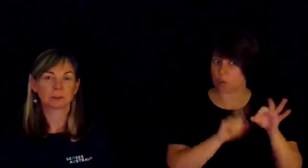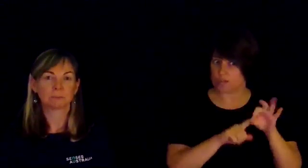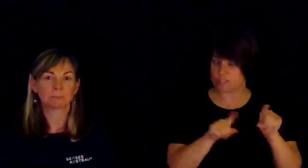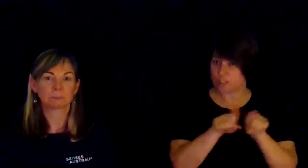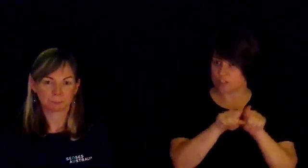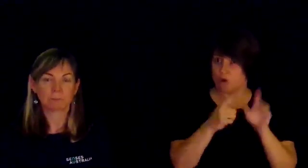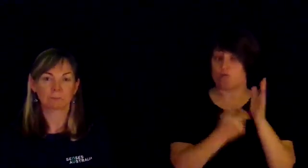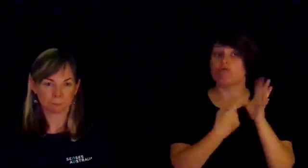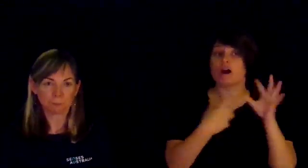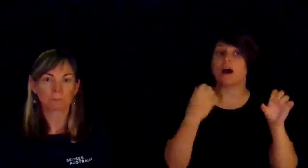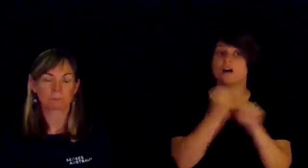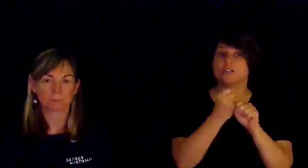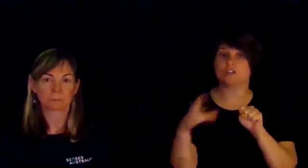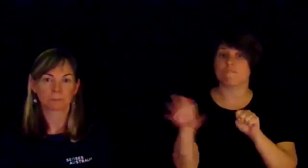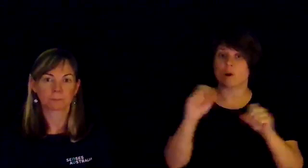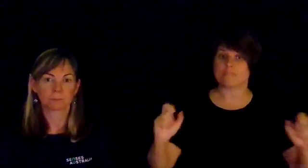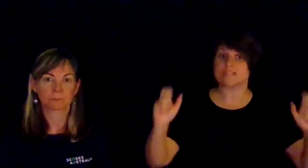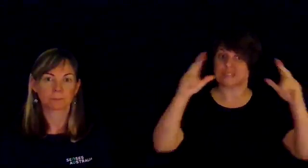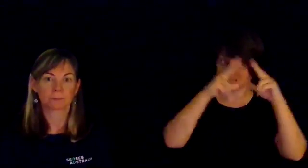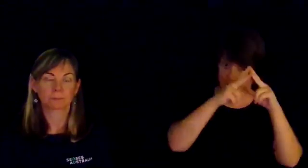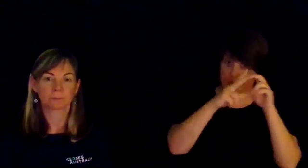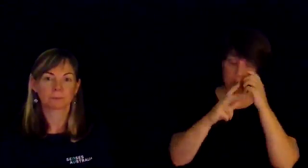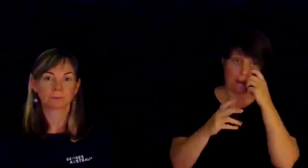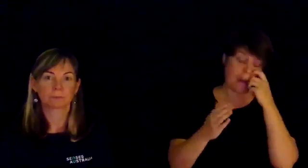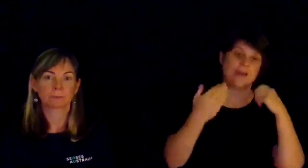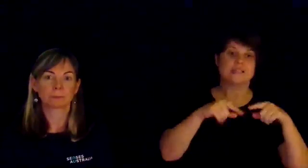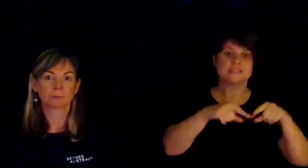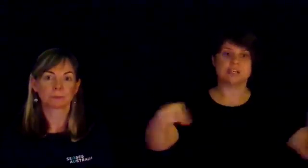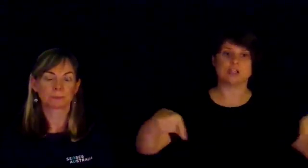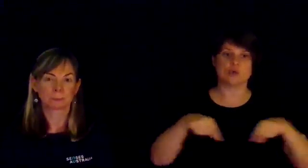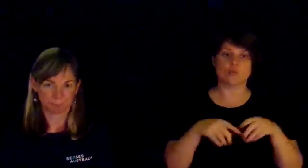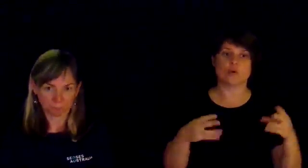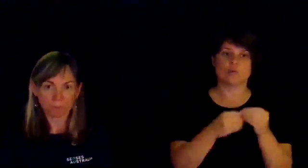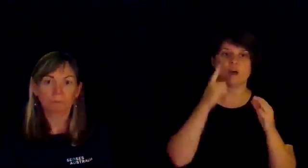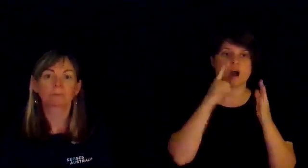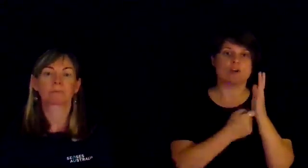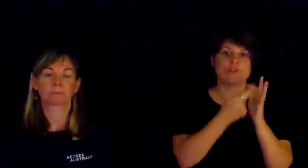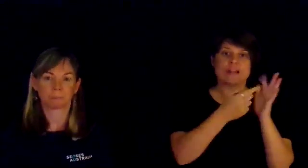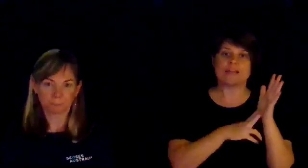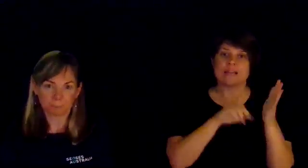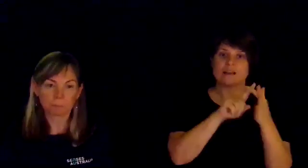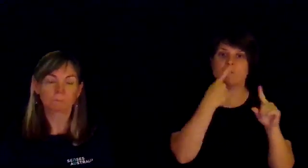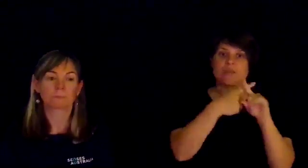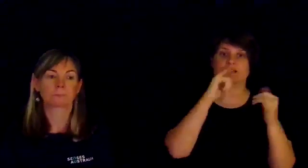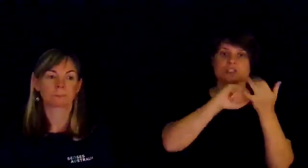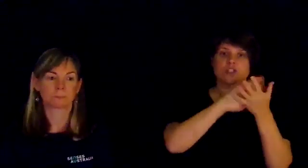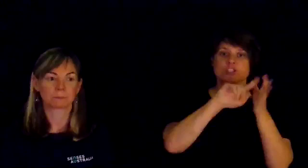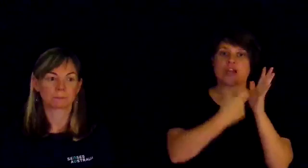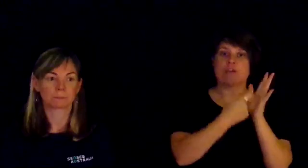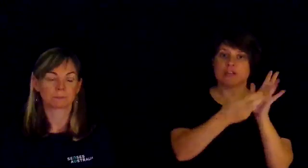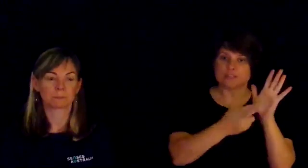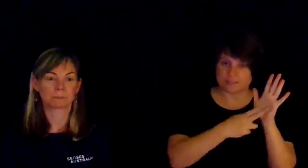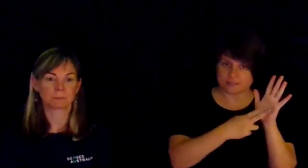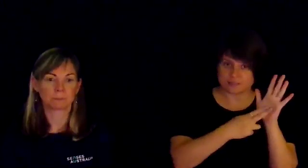from Sydney and he is in the room with Irene and Sharon. And I also have a chat question